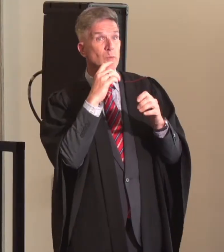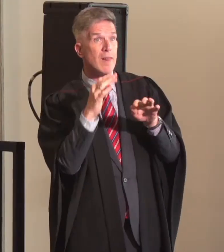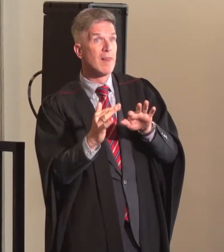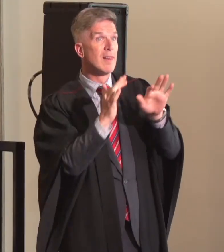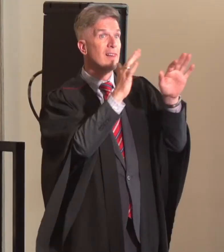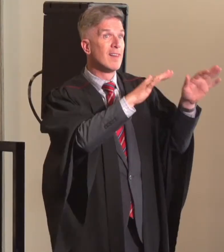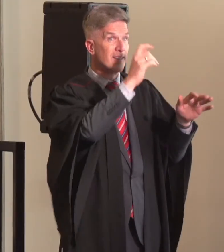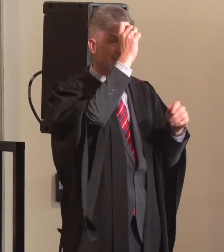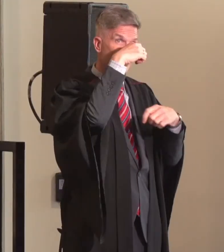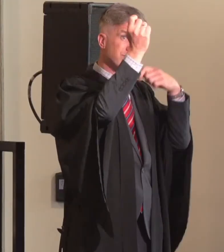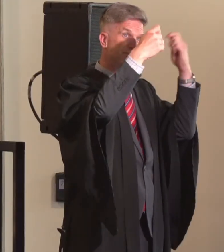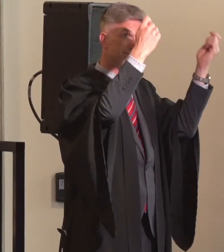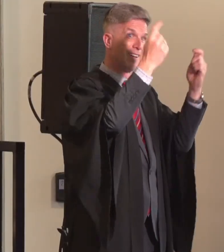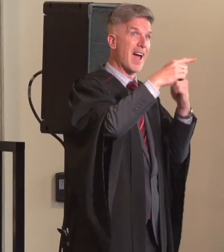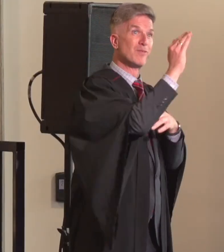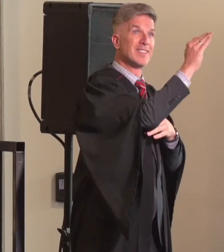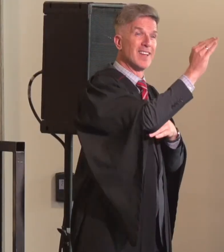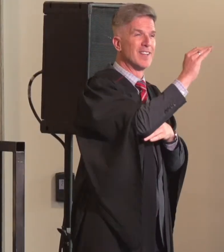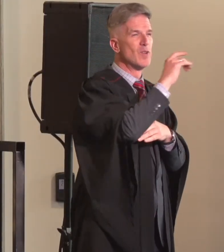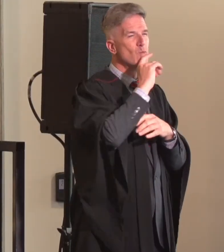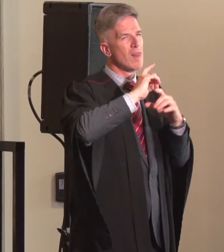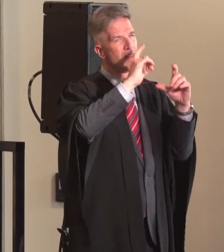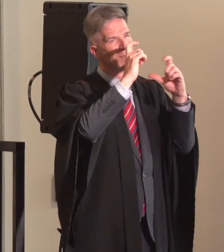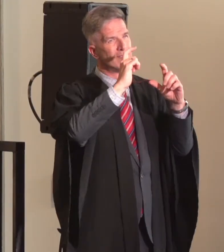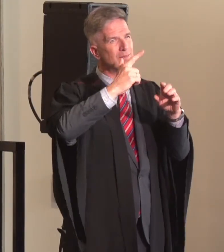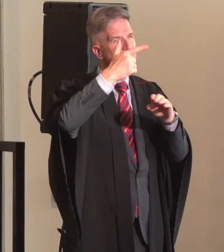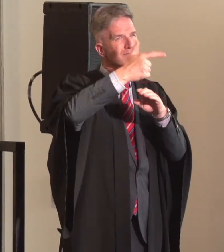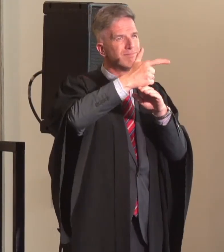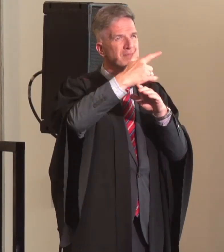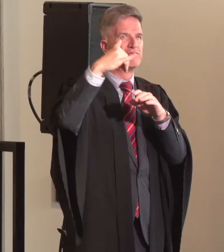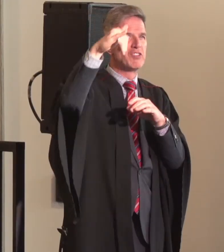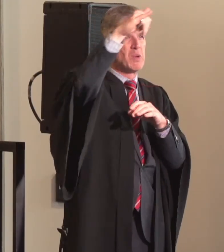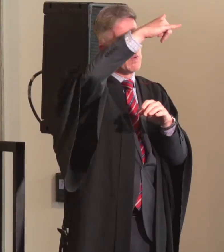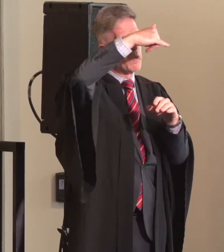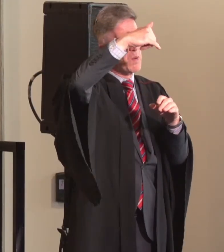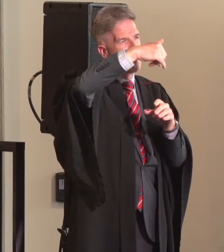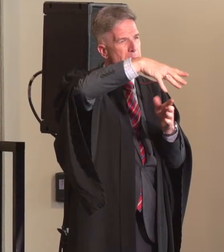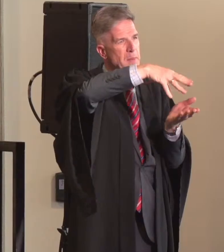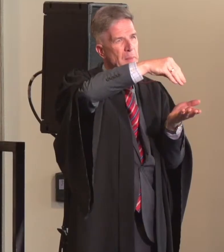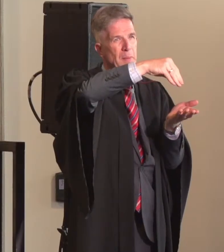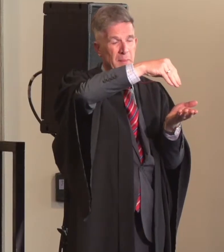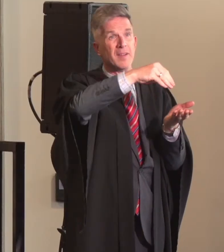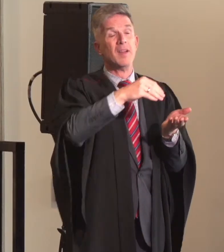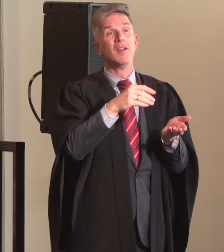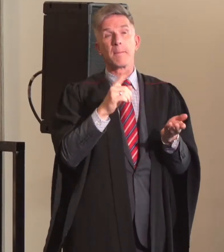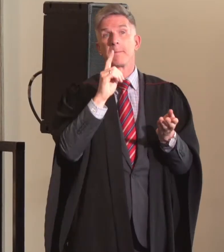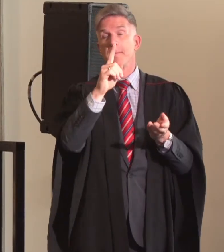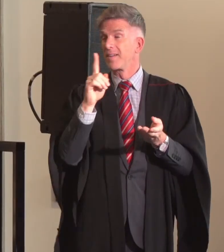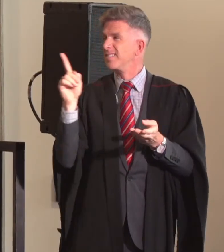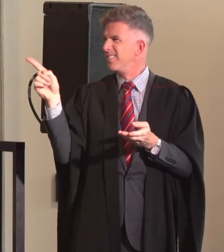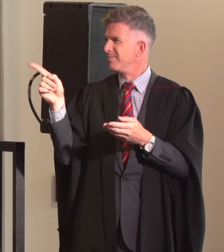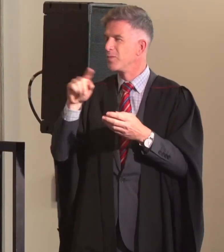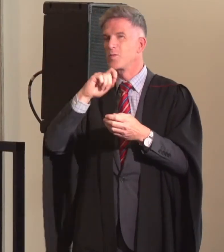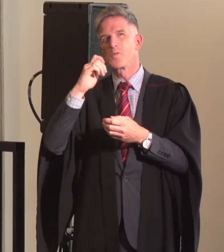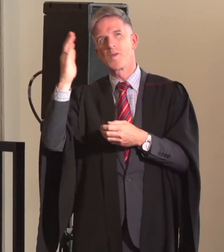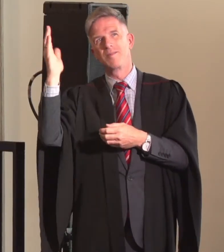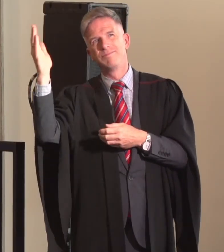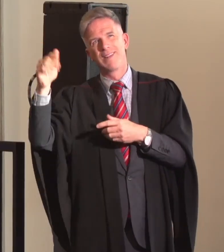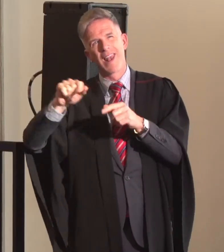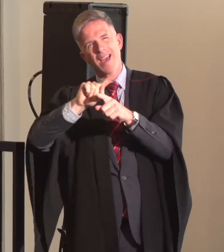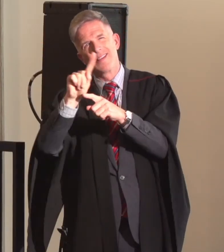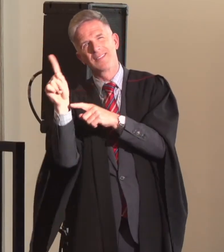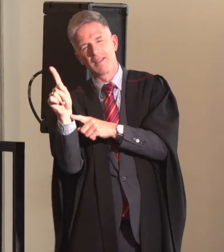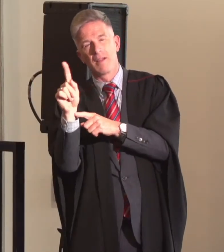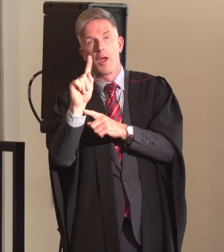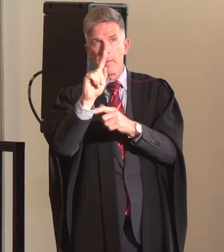cap throw, which will be captured on film and in photos, our Master of Ceremonies will explain how things work in a moment. But first,